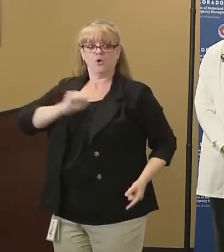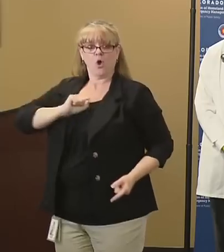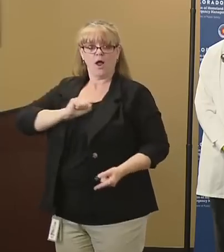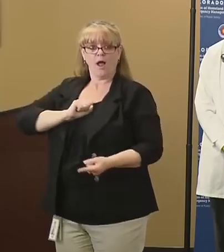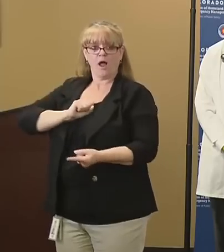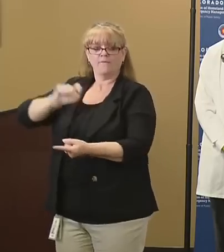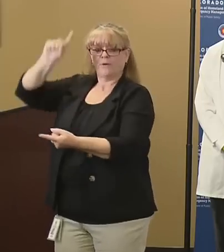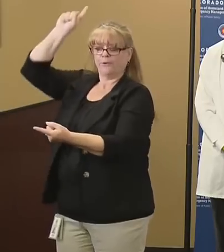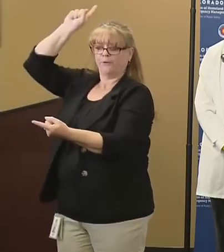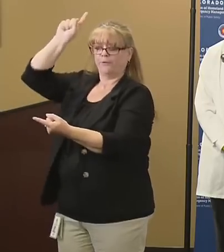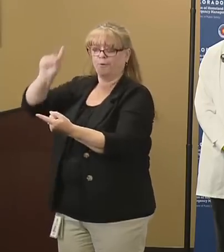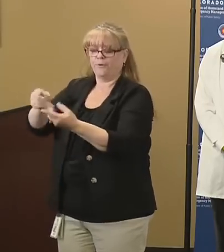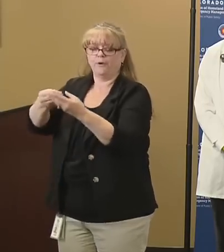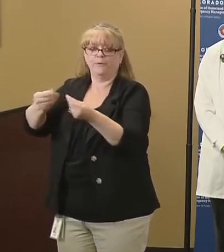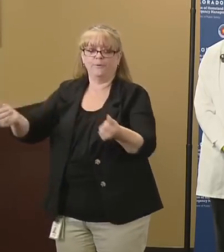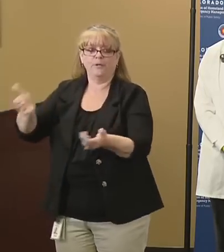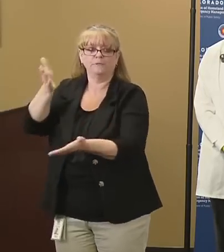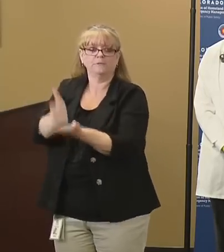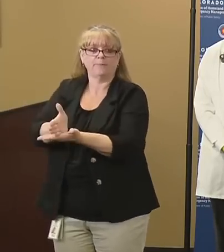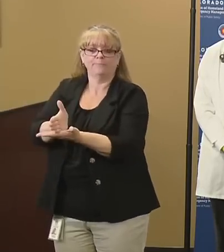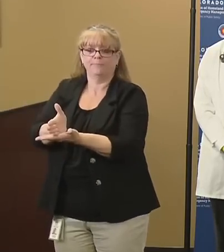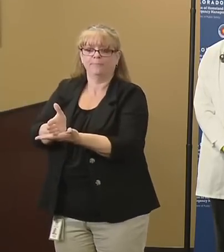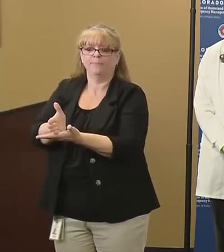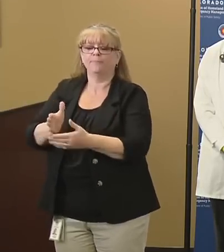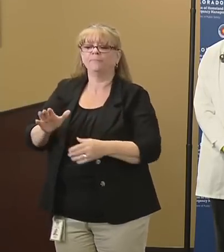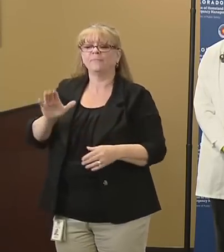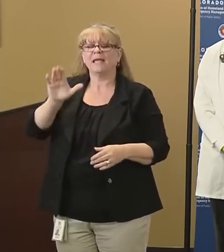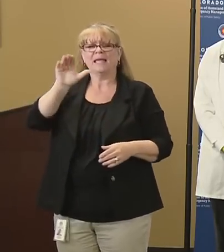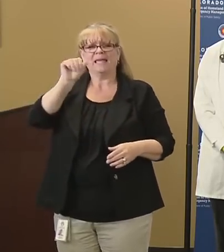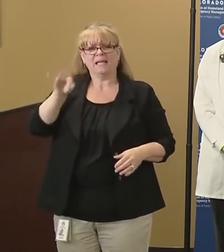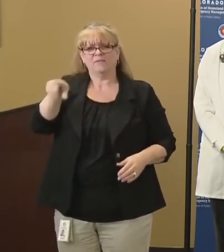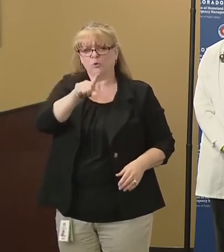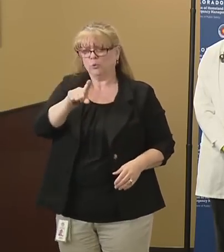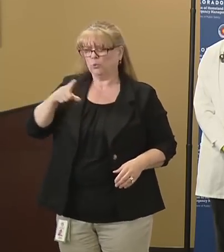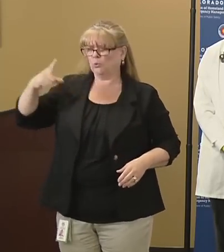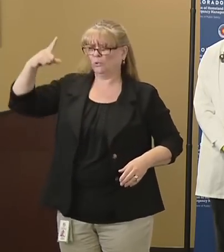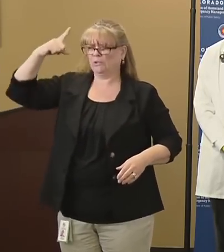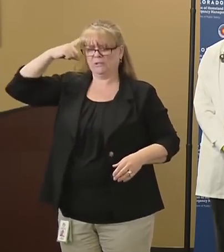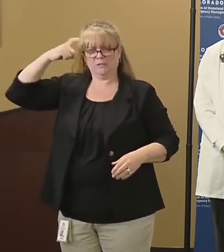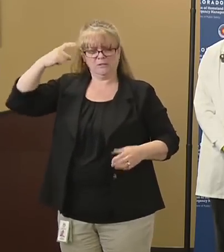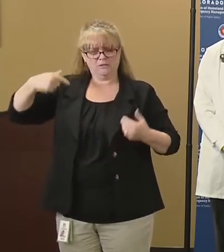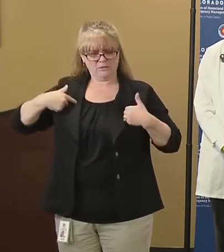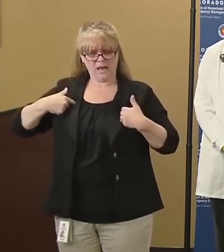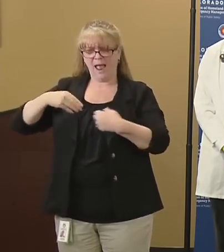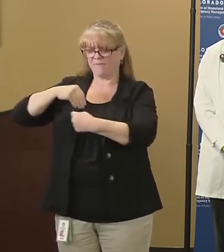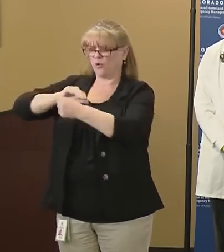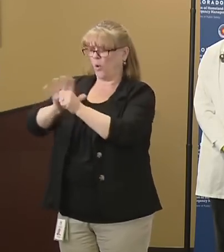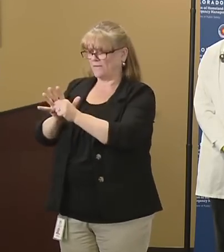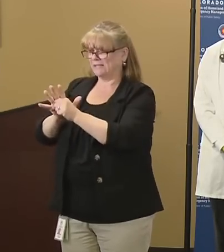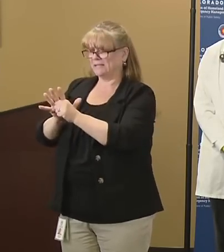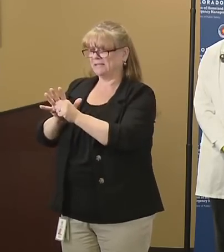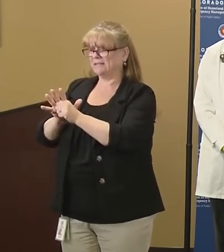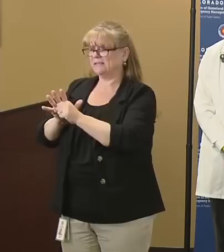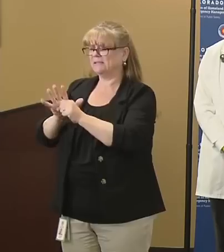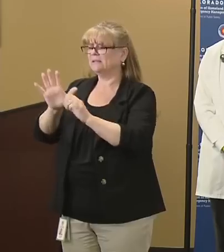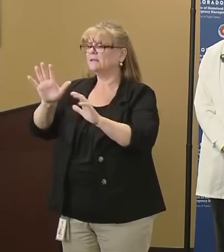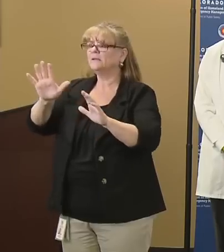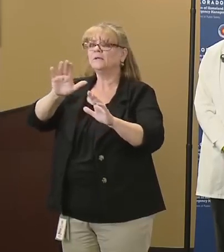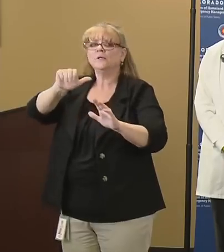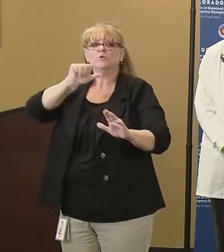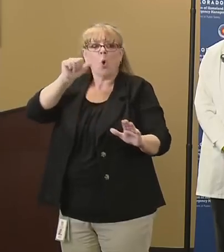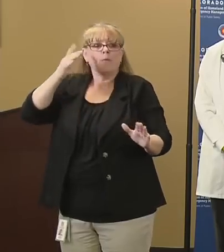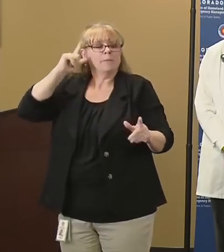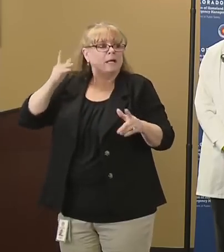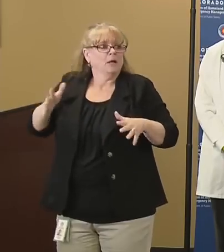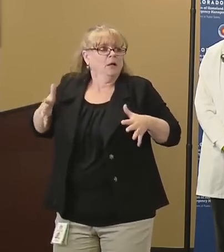symptoms, COVID-19-like symptoms, don't panic. If you need medical attention, don't hesitate to get it. But if